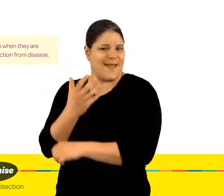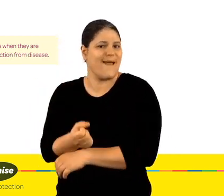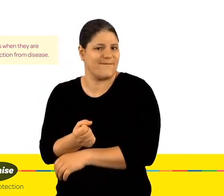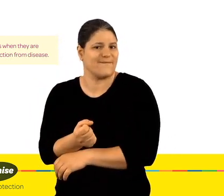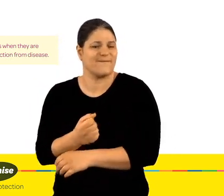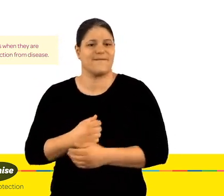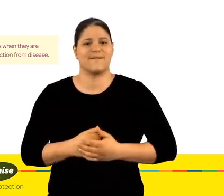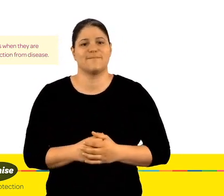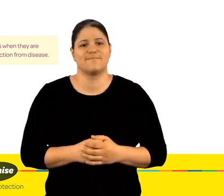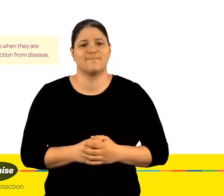best possible protection.